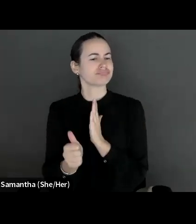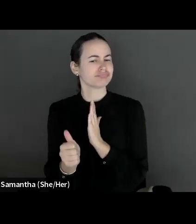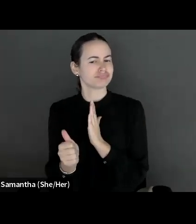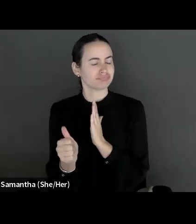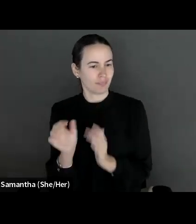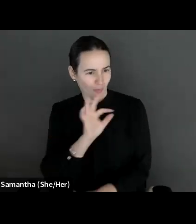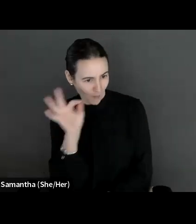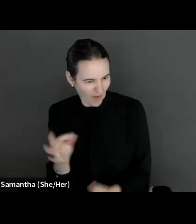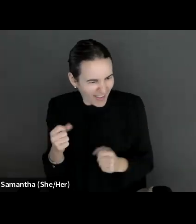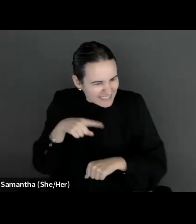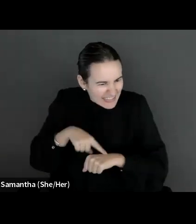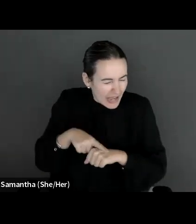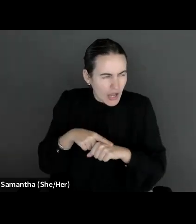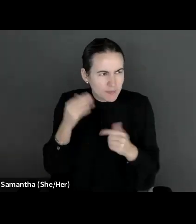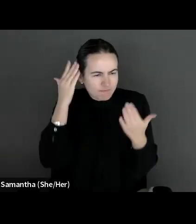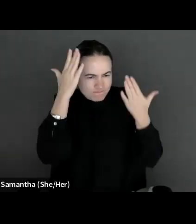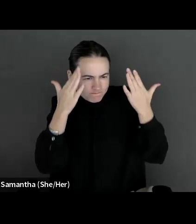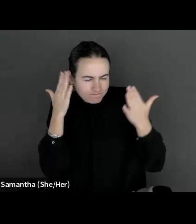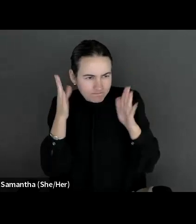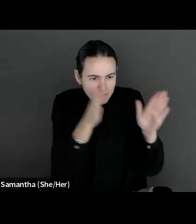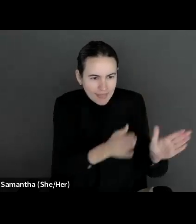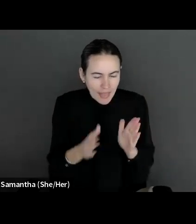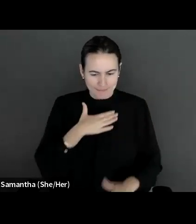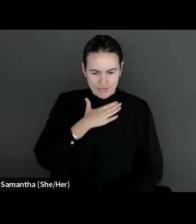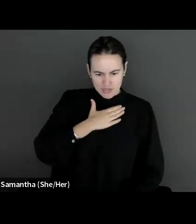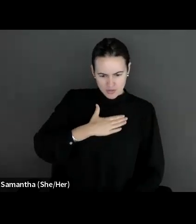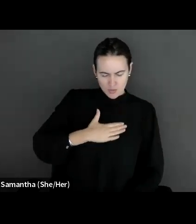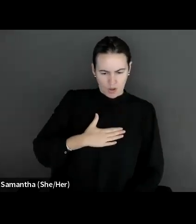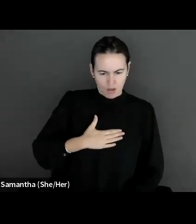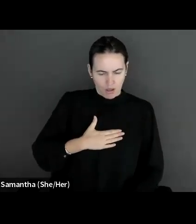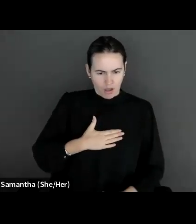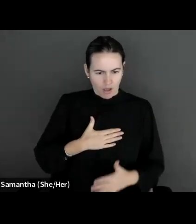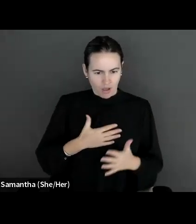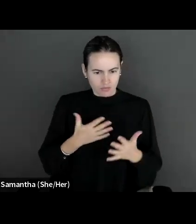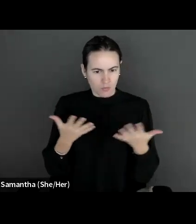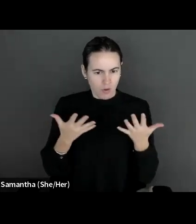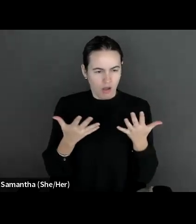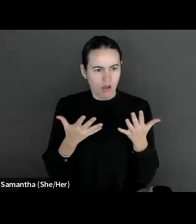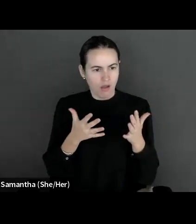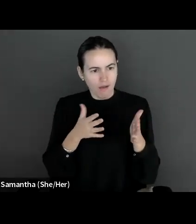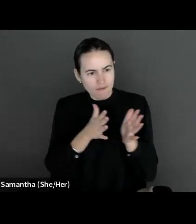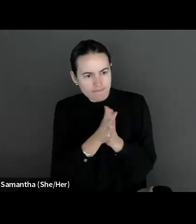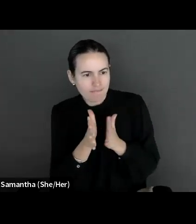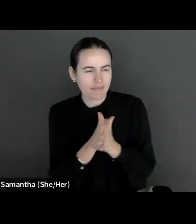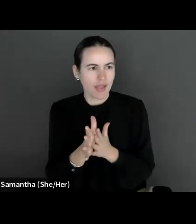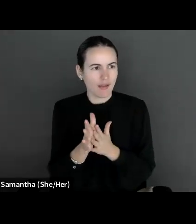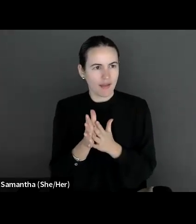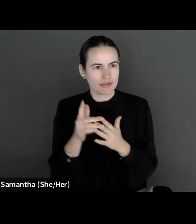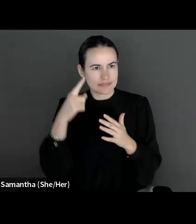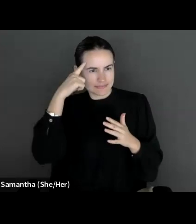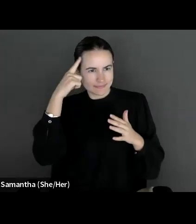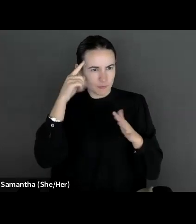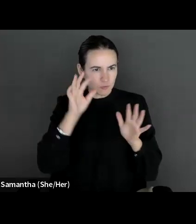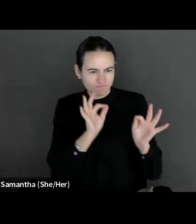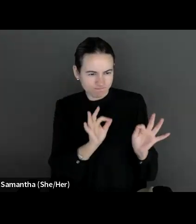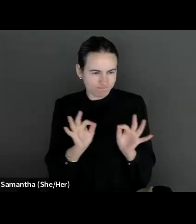the time to think about what you want to say and how to say it before you start. Secondly, the